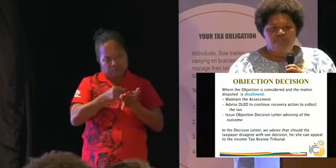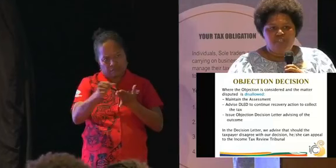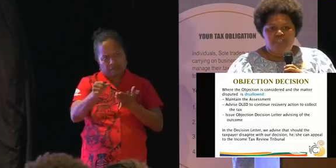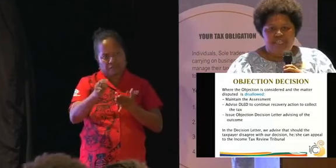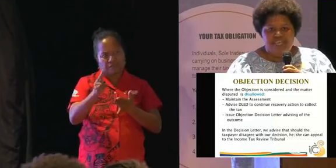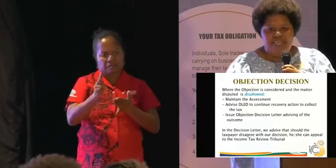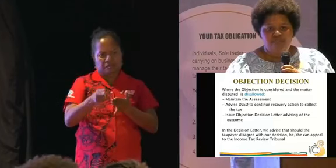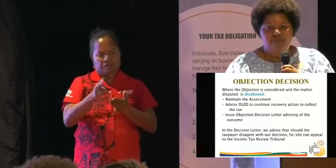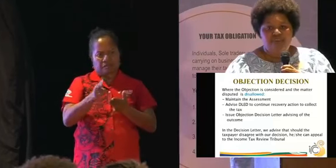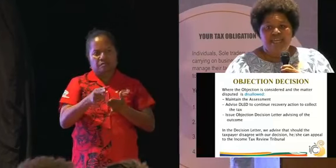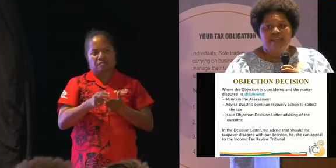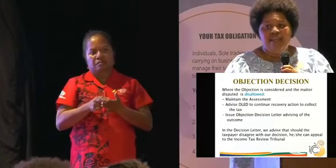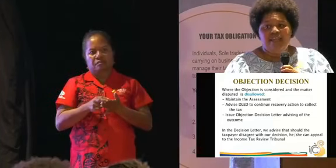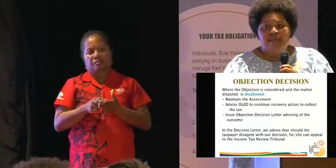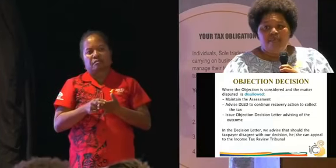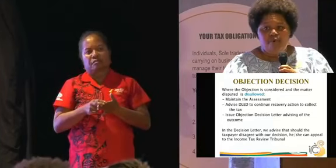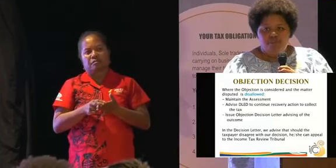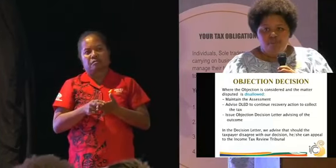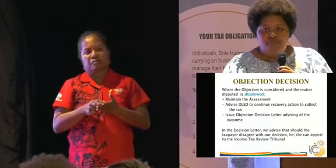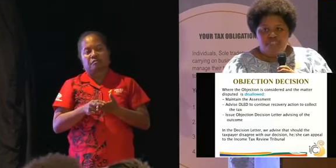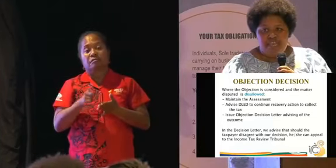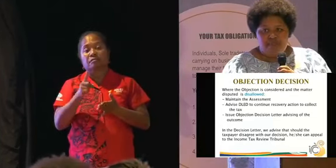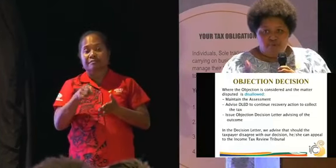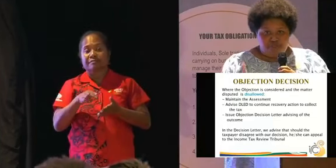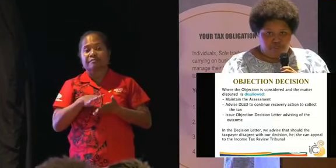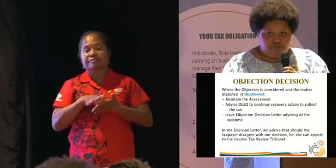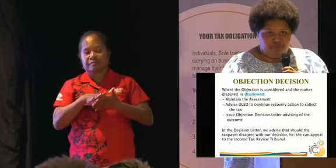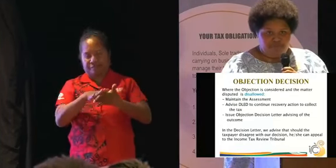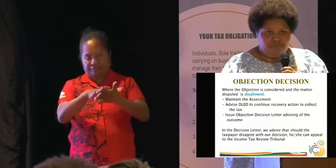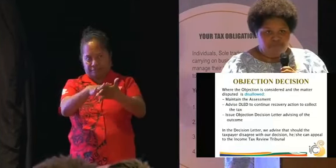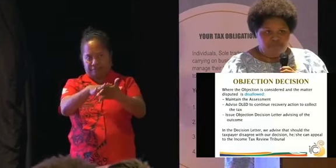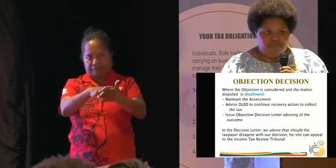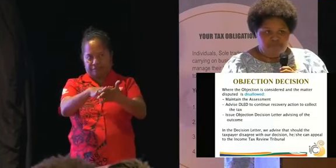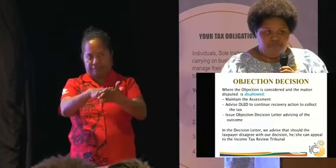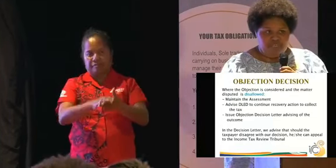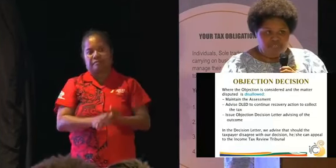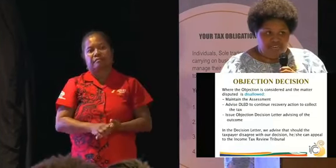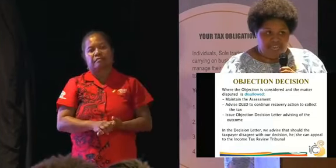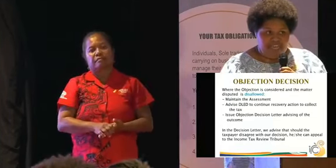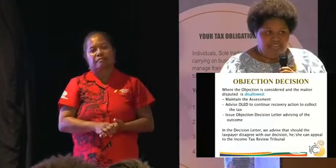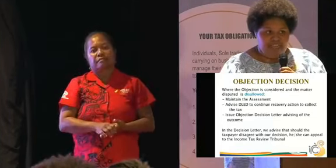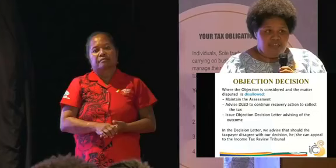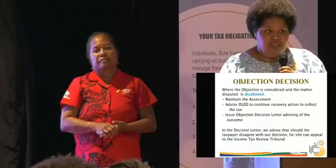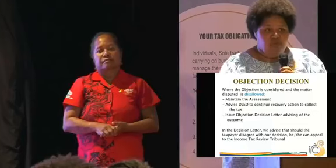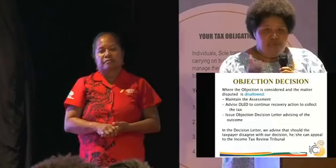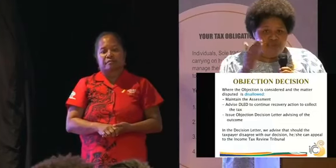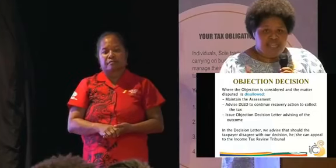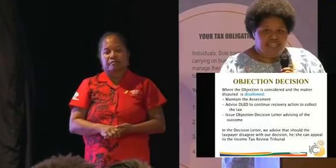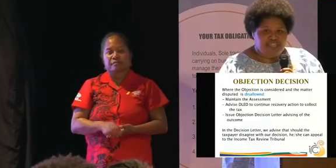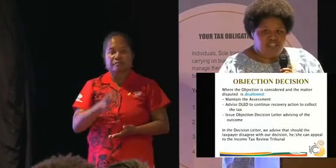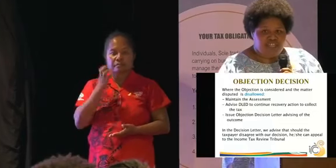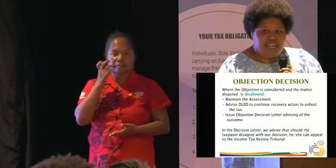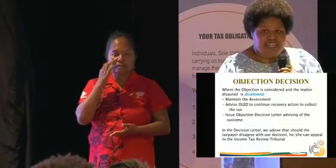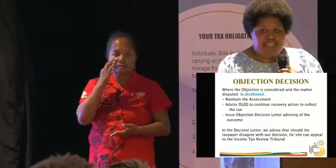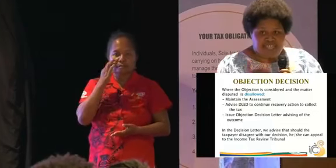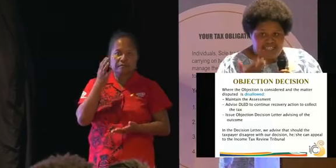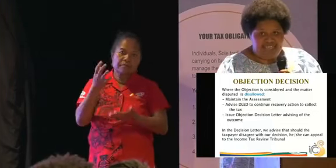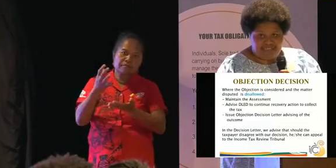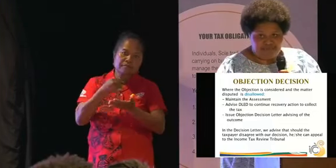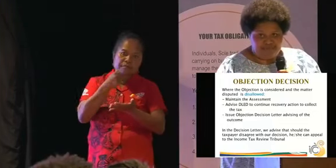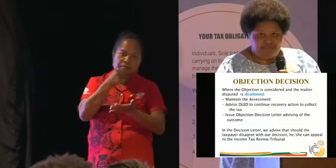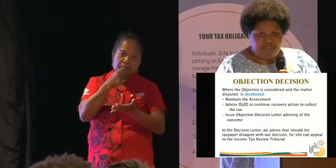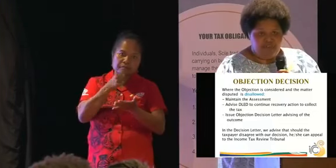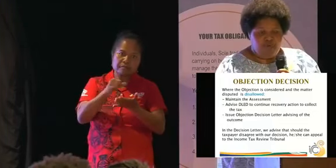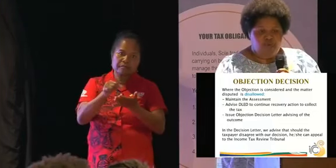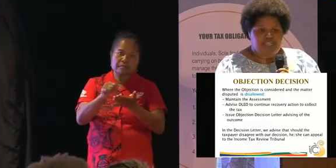the provisions are there to guide both an officer and both you. Is it clear? So when you get the decision letter, that's